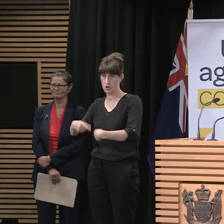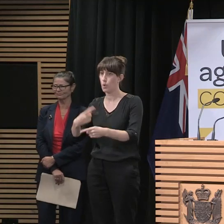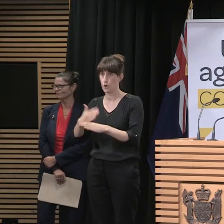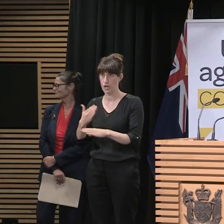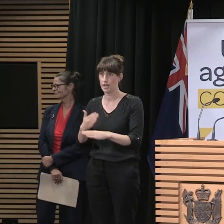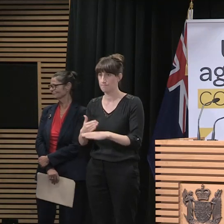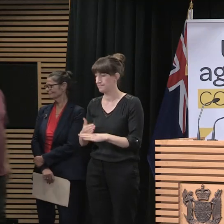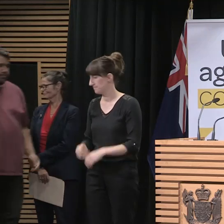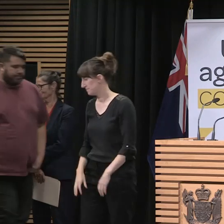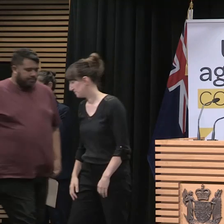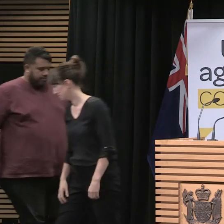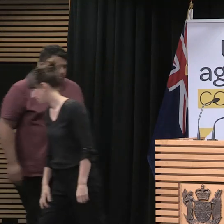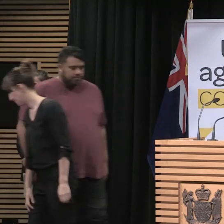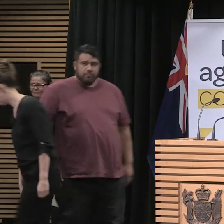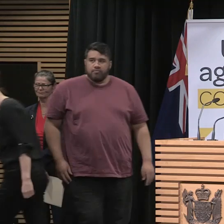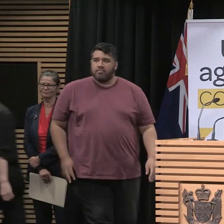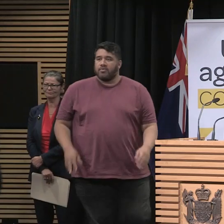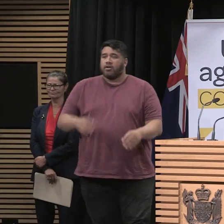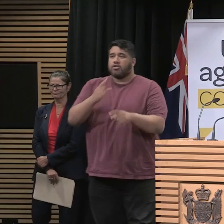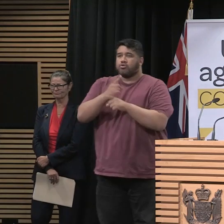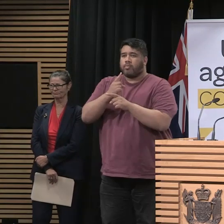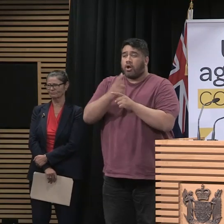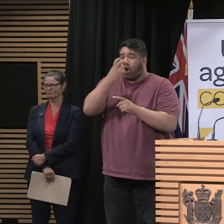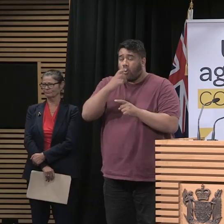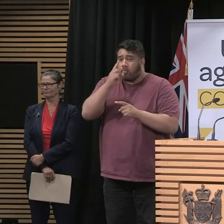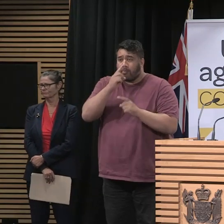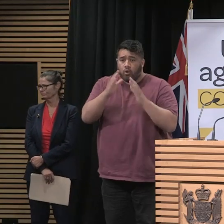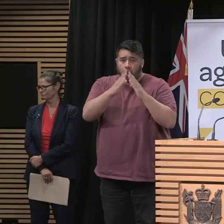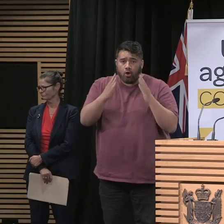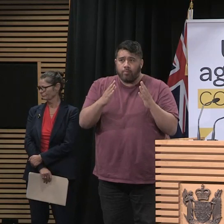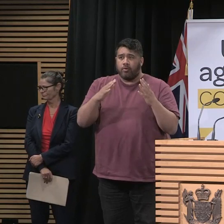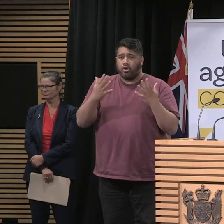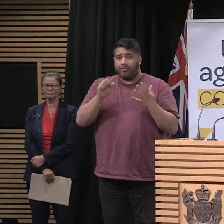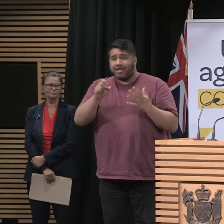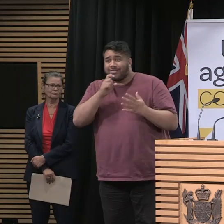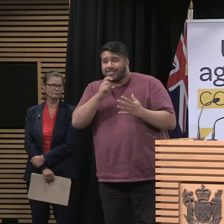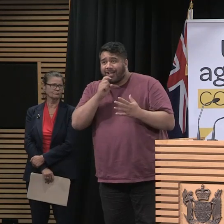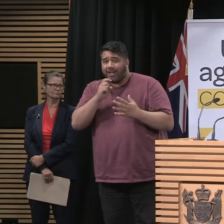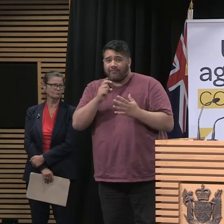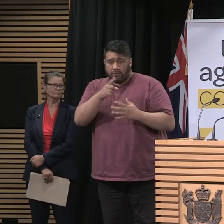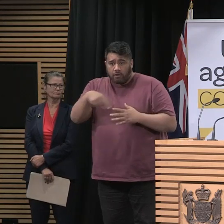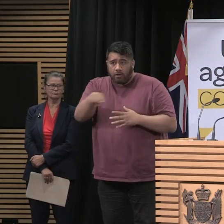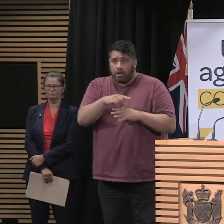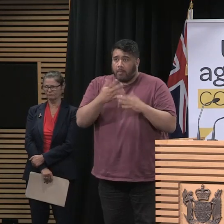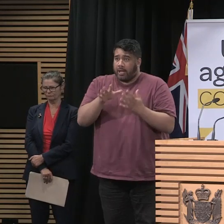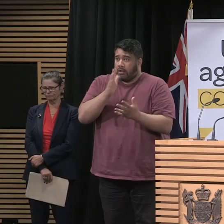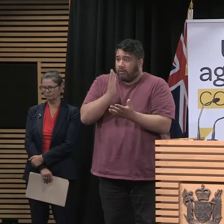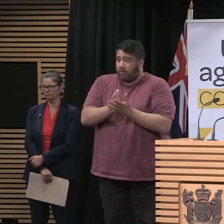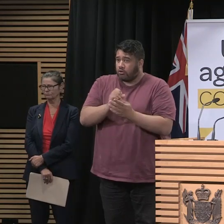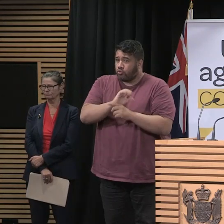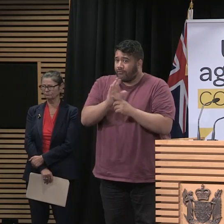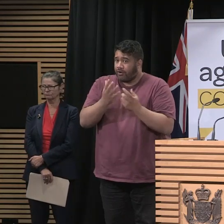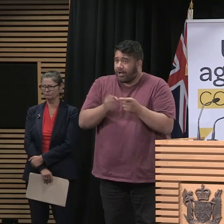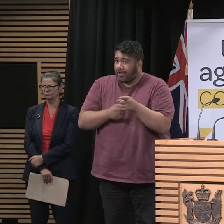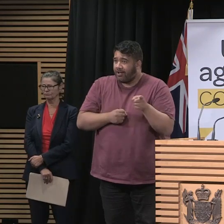Are there any cases in rest homes or among healthcare workers? Any confirmed cases? I'm not aware of any confirmed cases